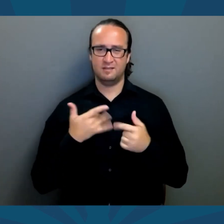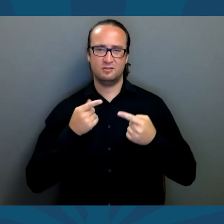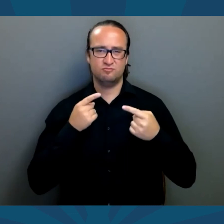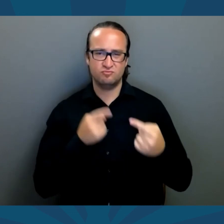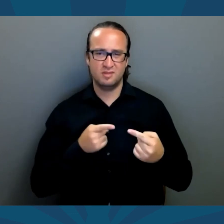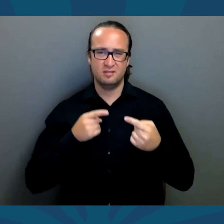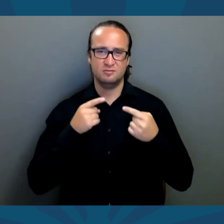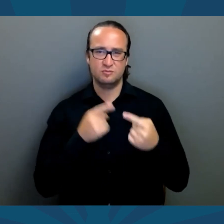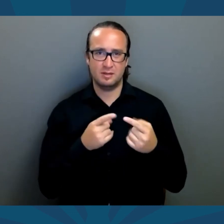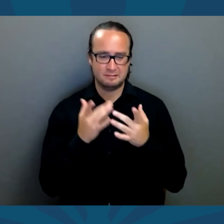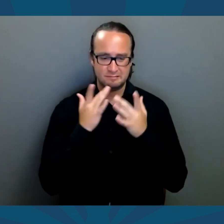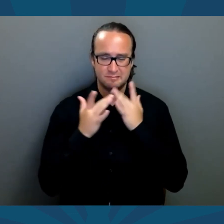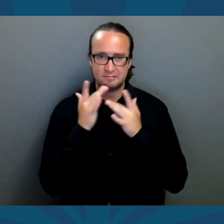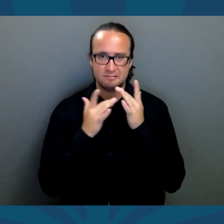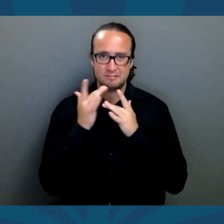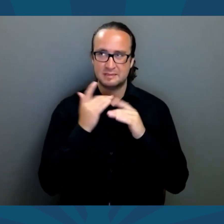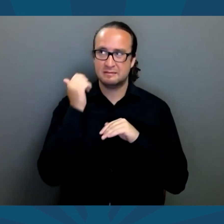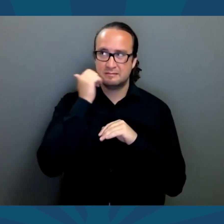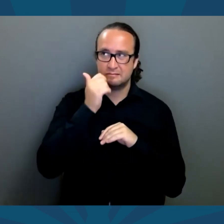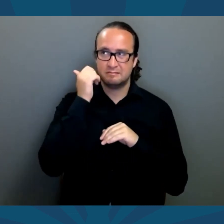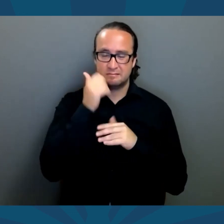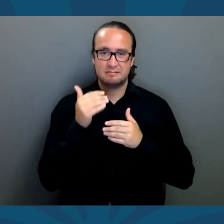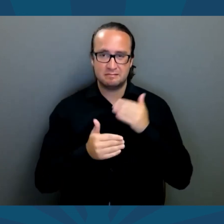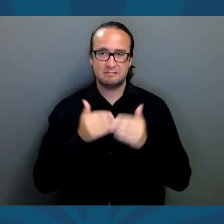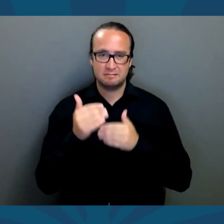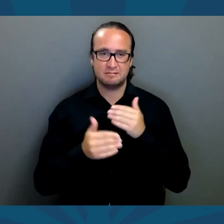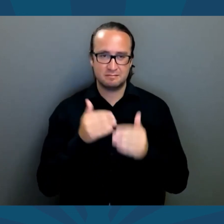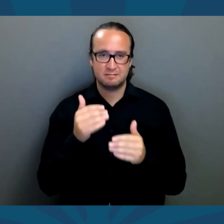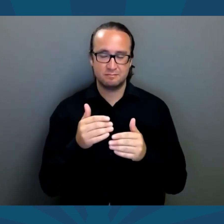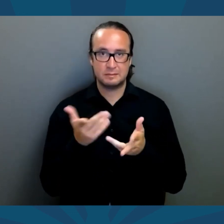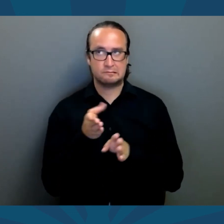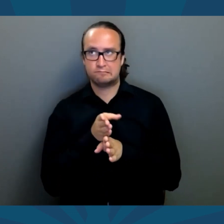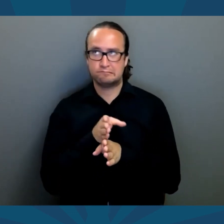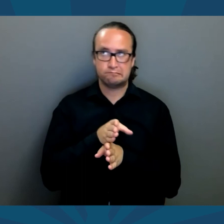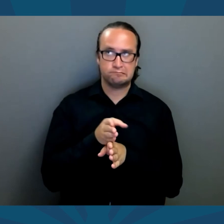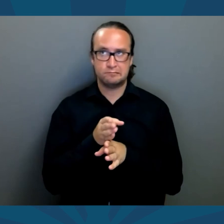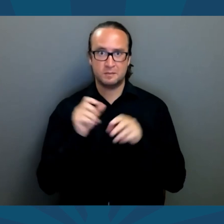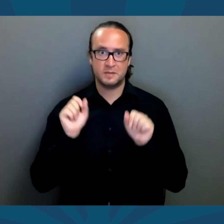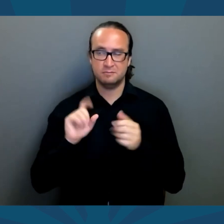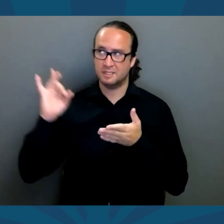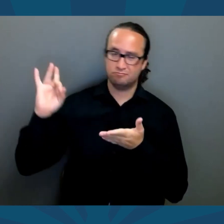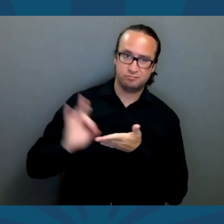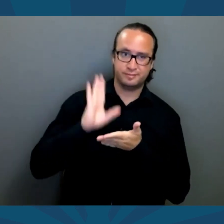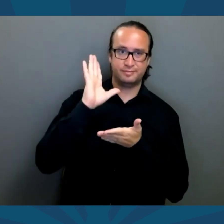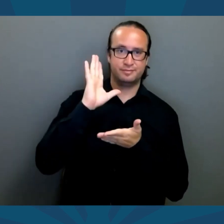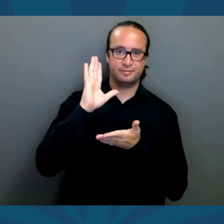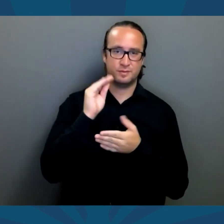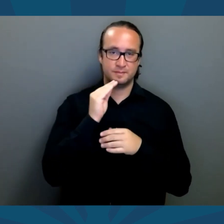Brianna knows how it feels to struggle to make ends meet daily, to be on the verge of